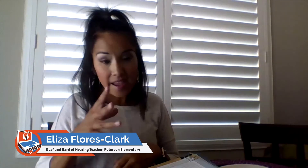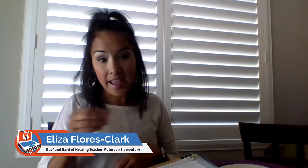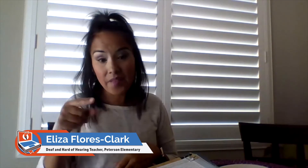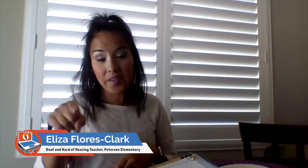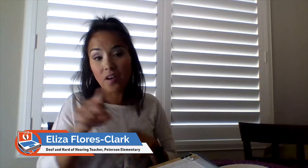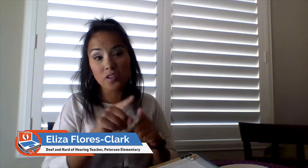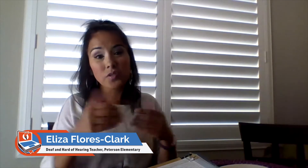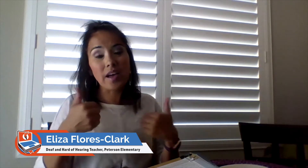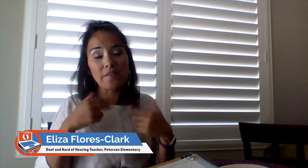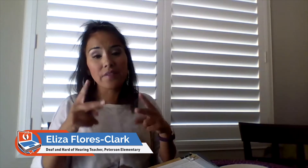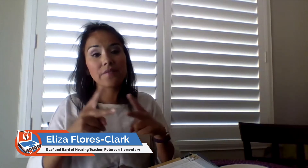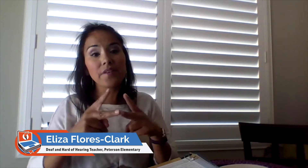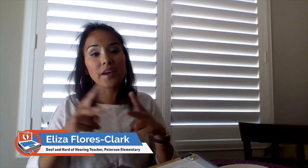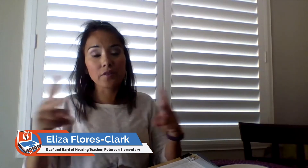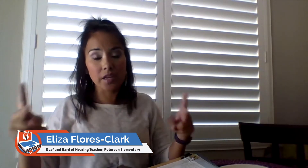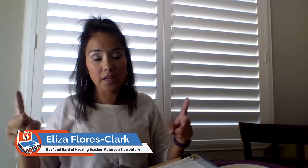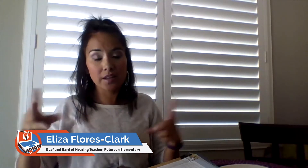And they also have very